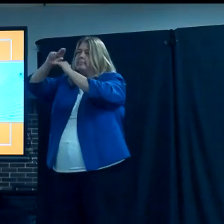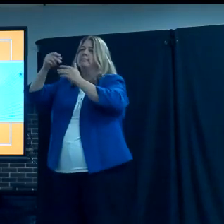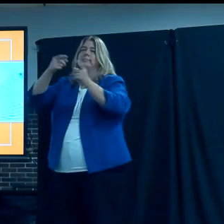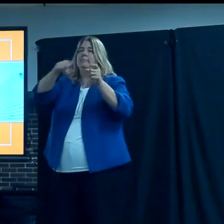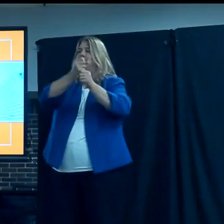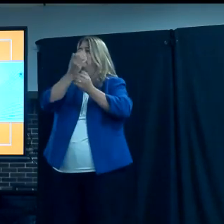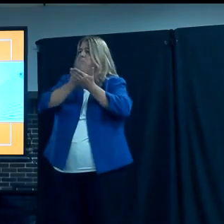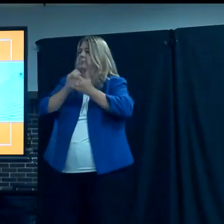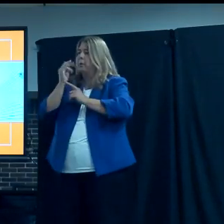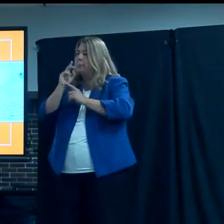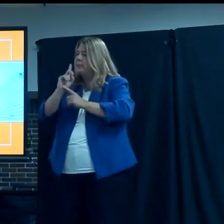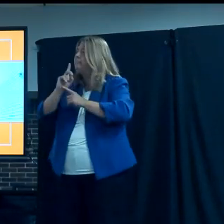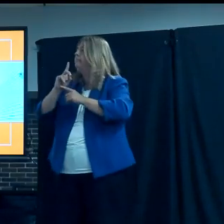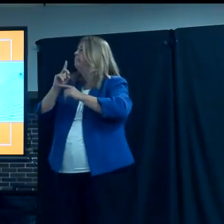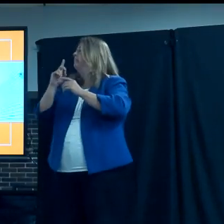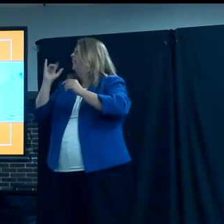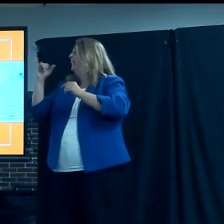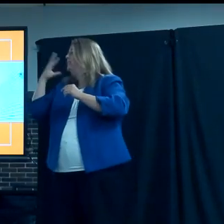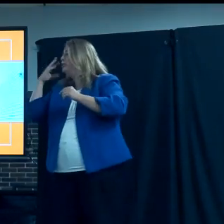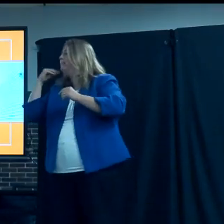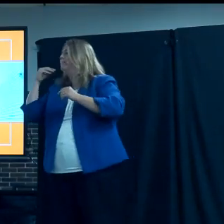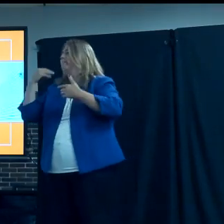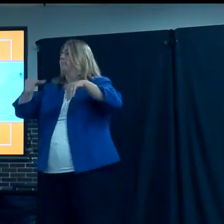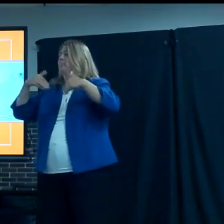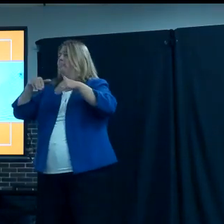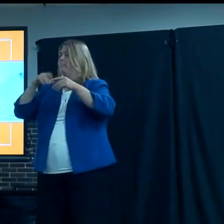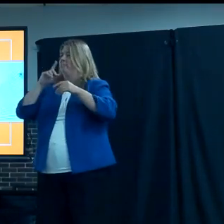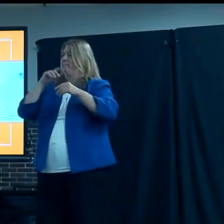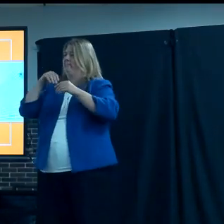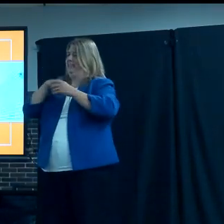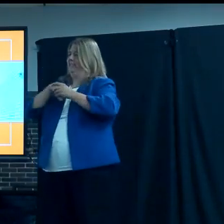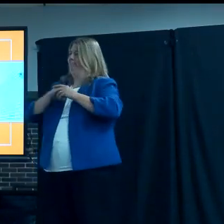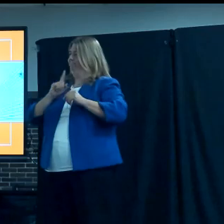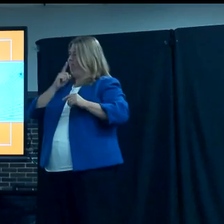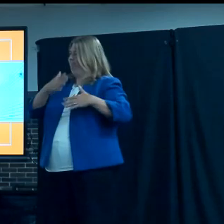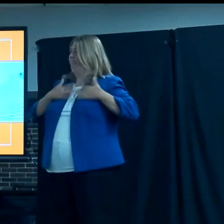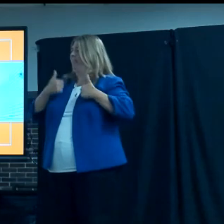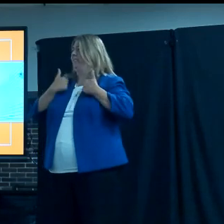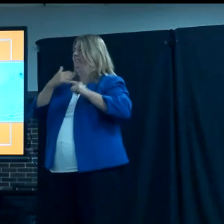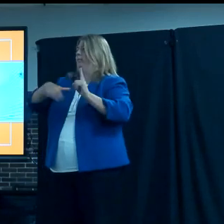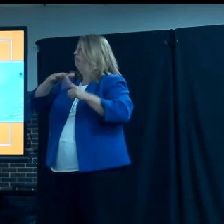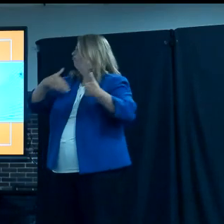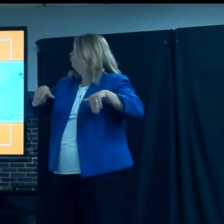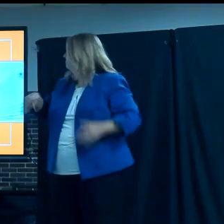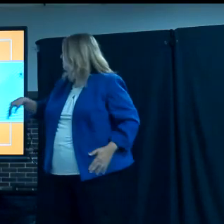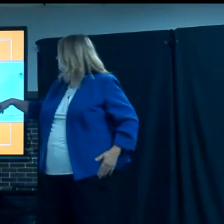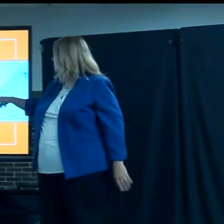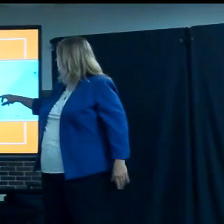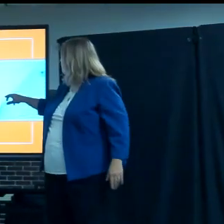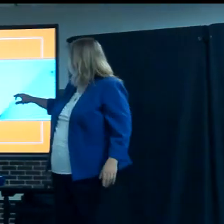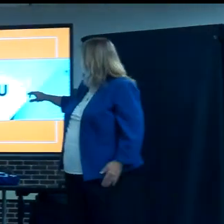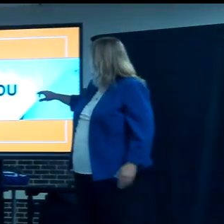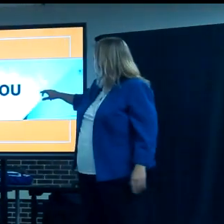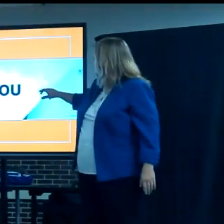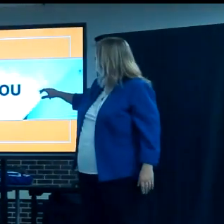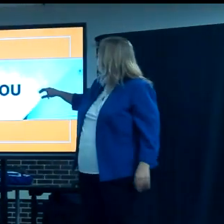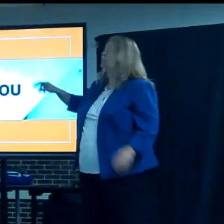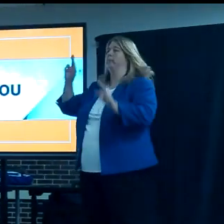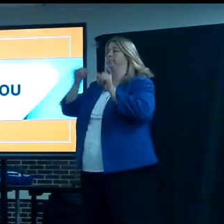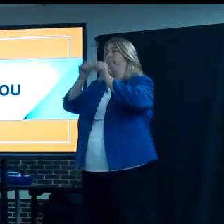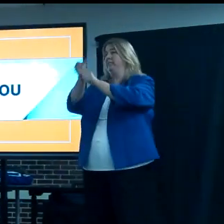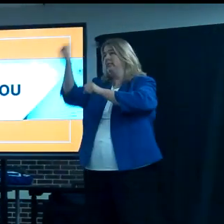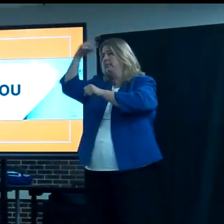IU, and then another school was partnering with Yale. So there were some stipends provided. The students had this phenomenal experience, and really just what